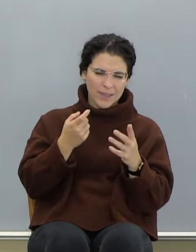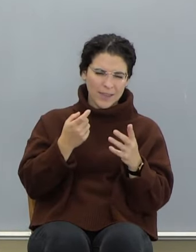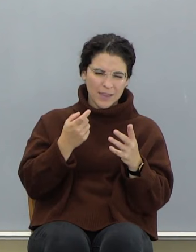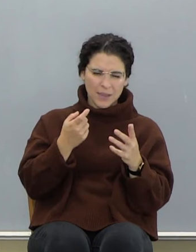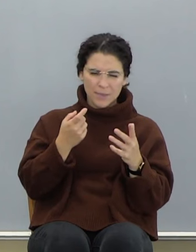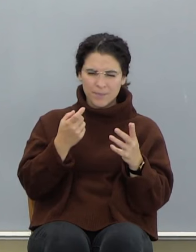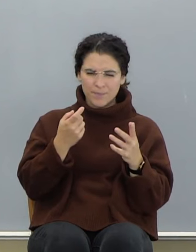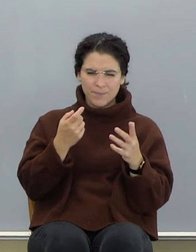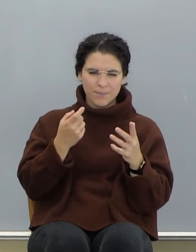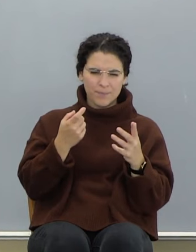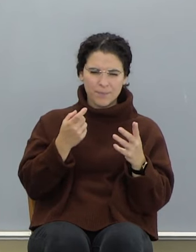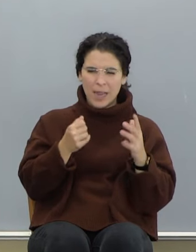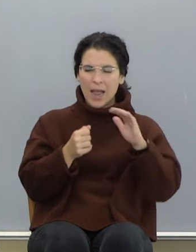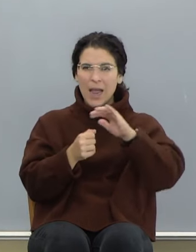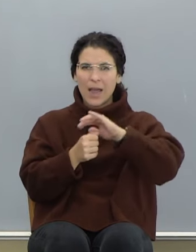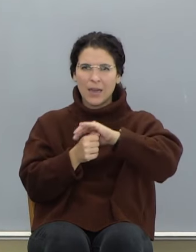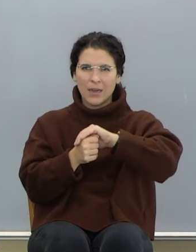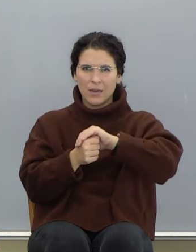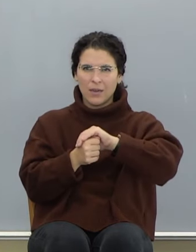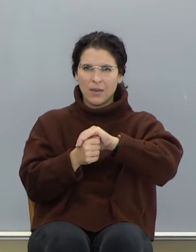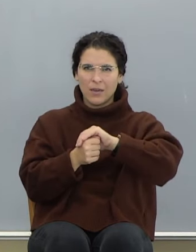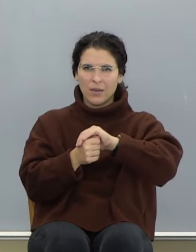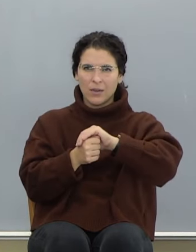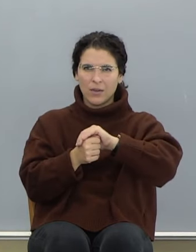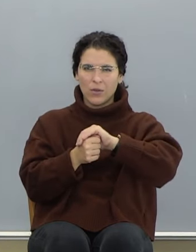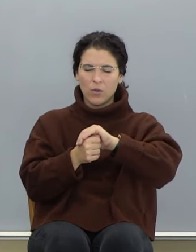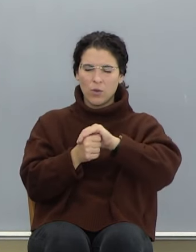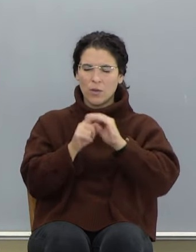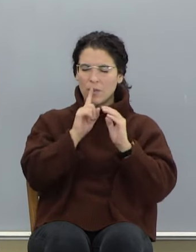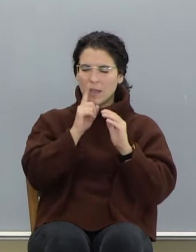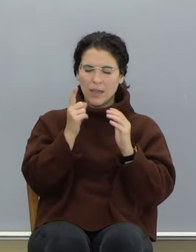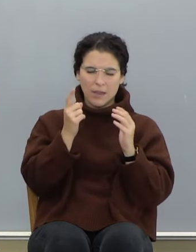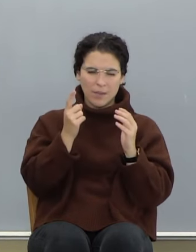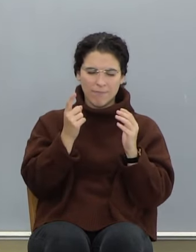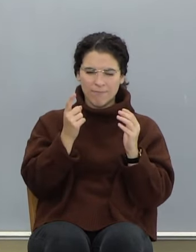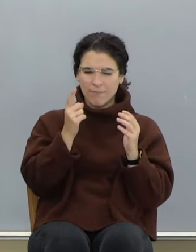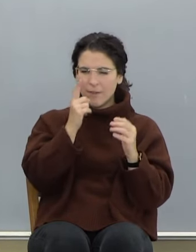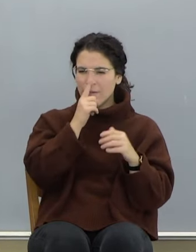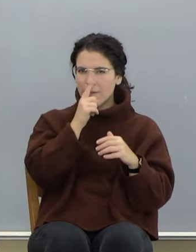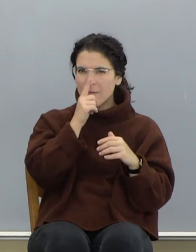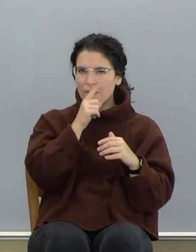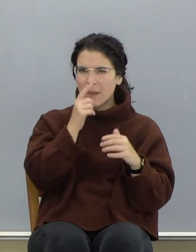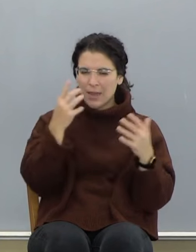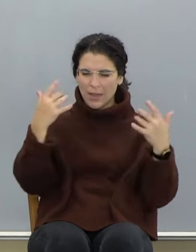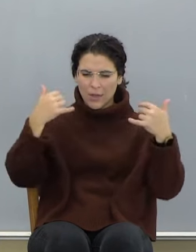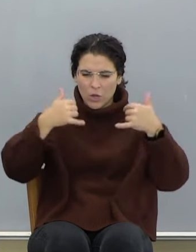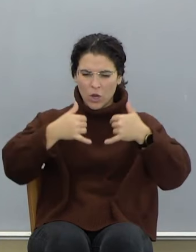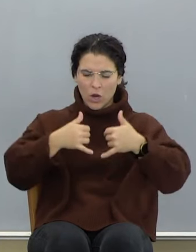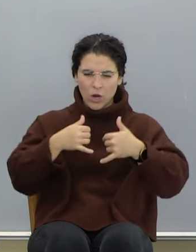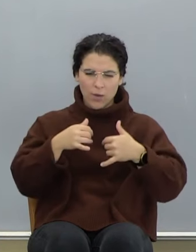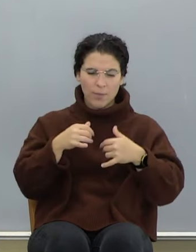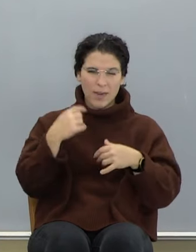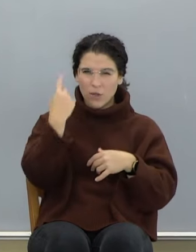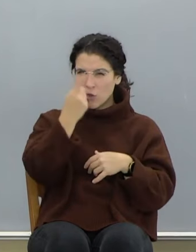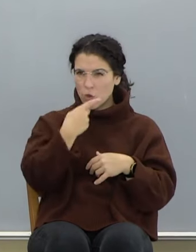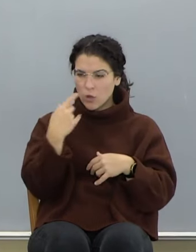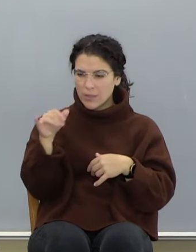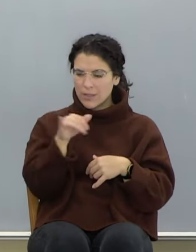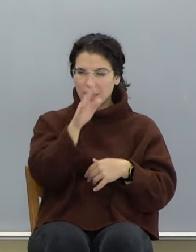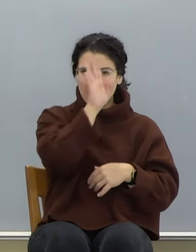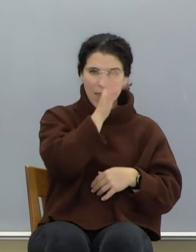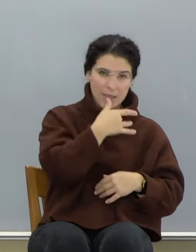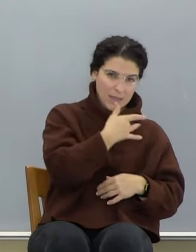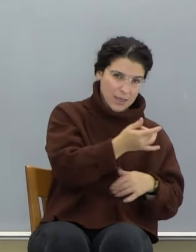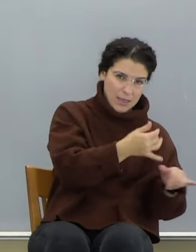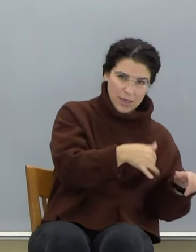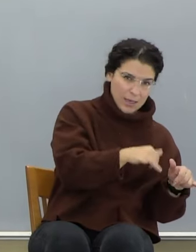disguised in the garb and in the adornment of God-likeness. That's the